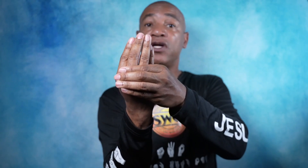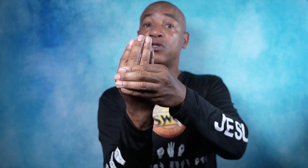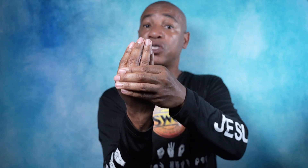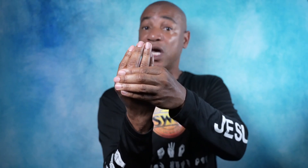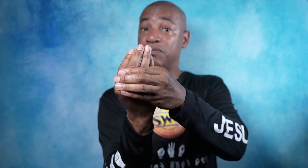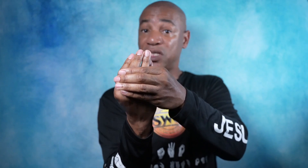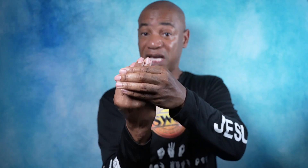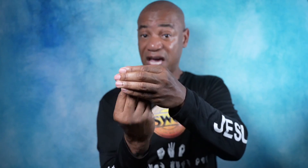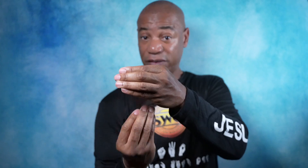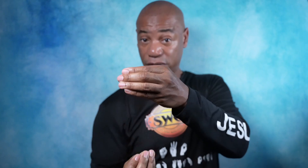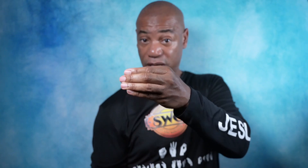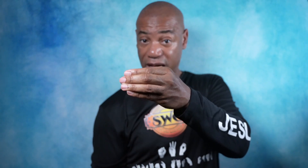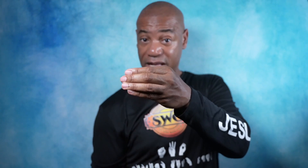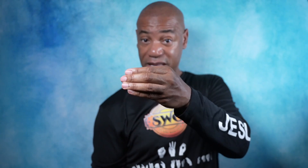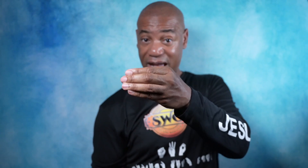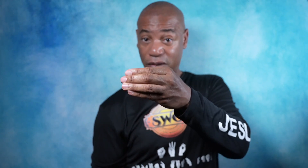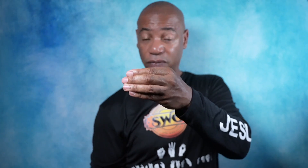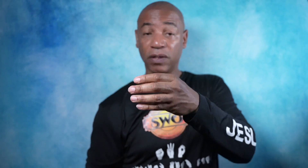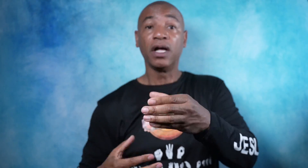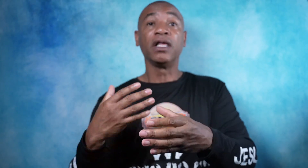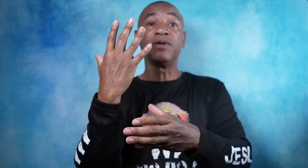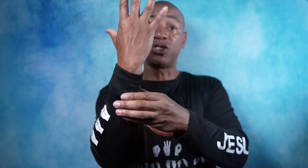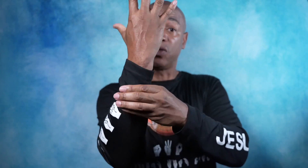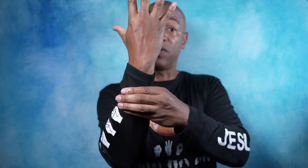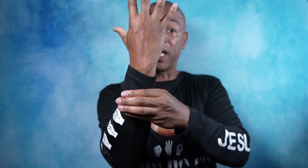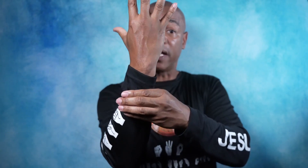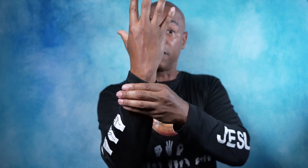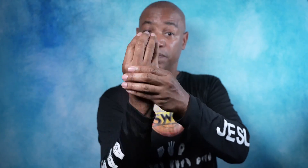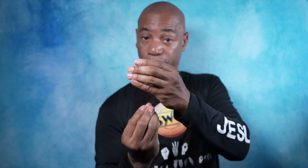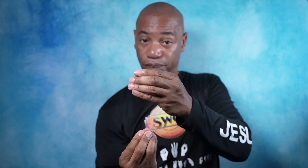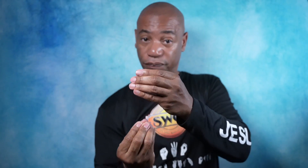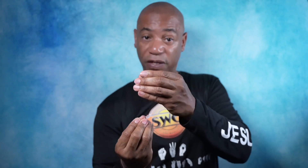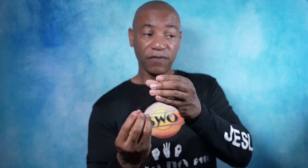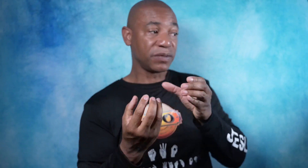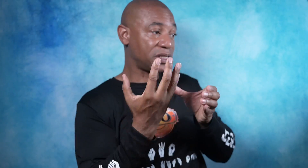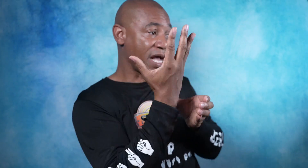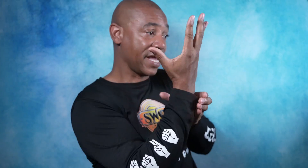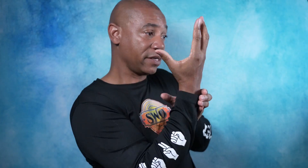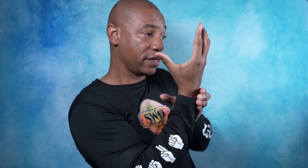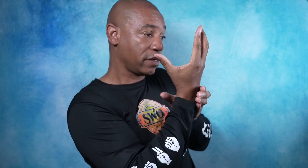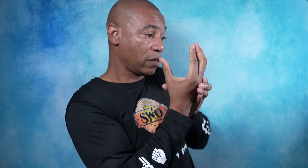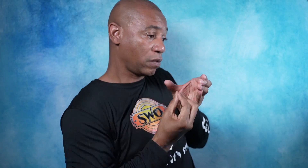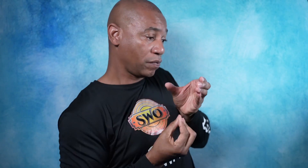fingers come together and down. Let me show you again from the side.